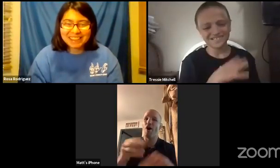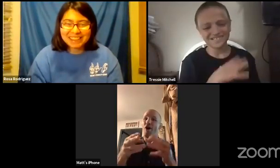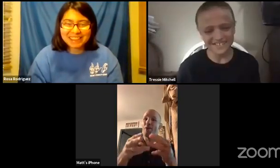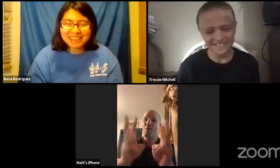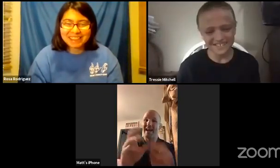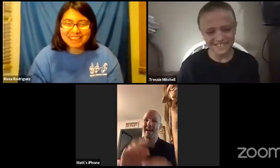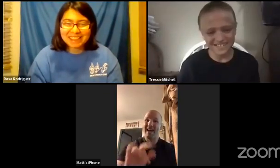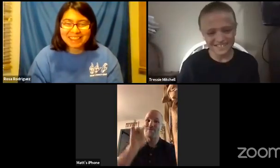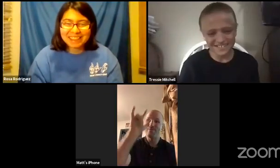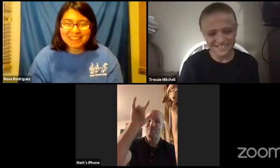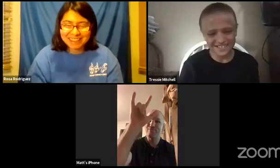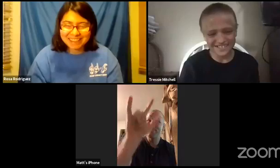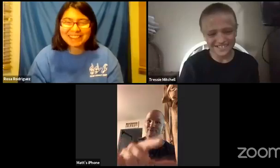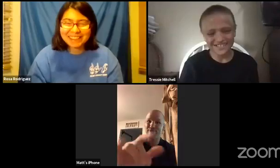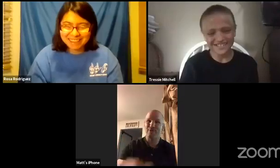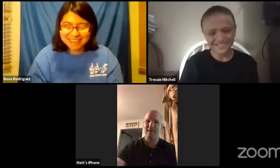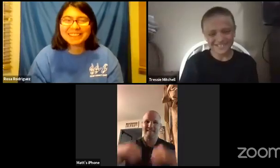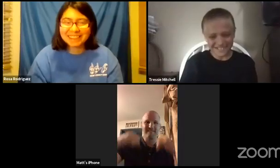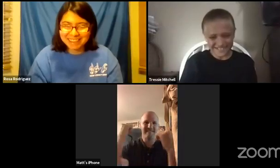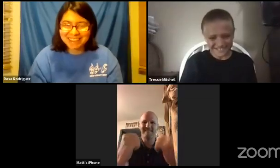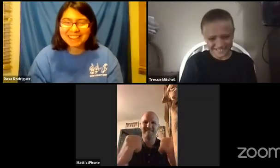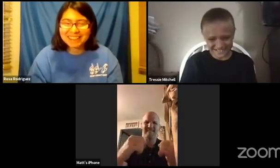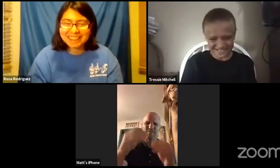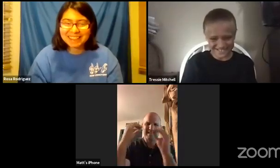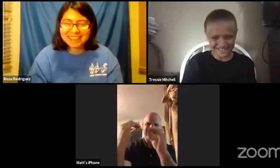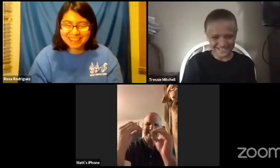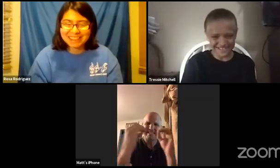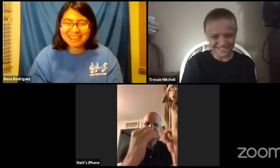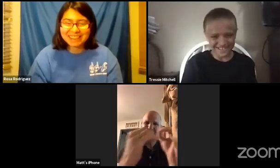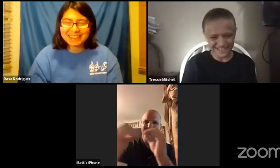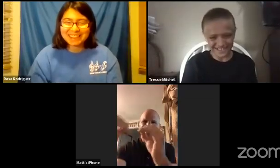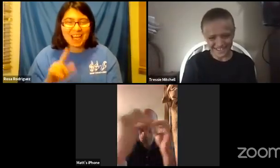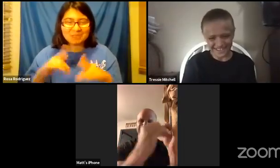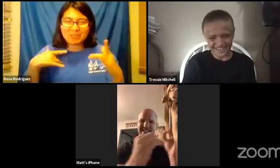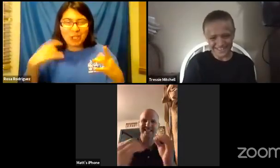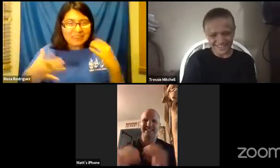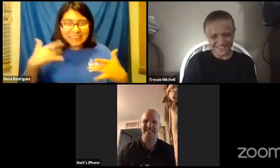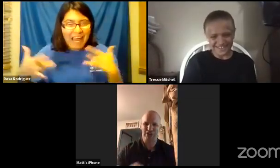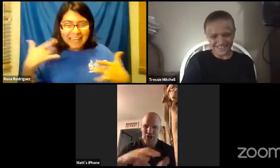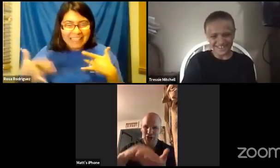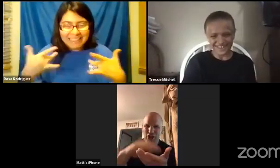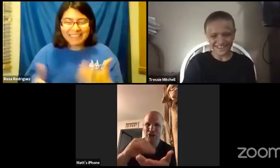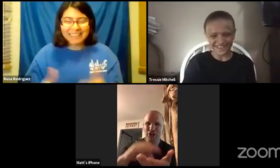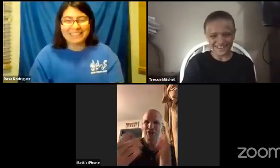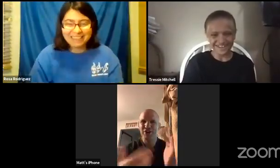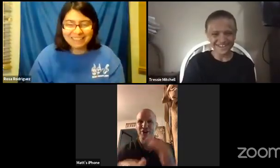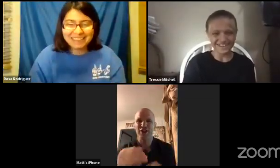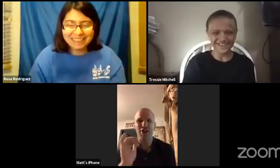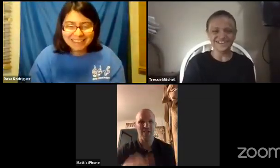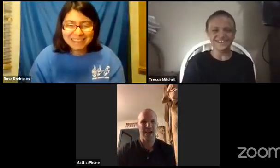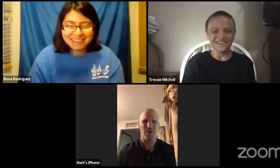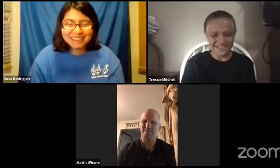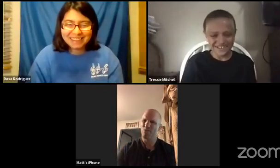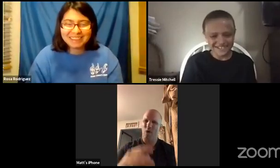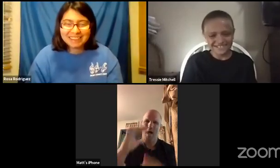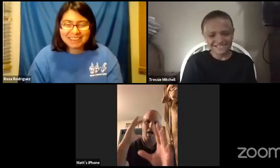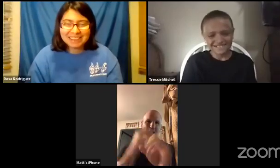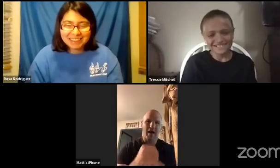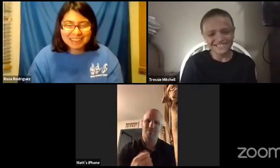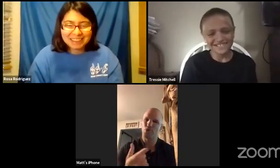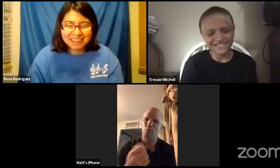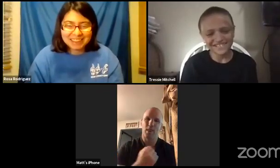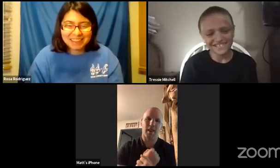would you? Great. Okay. Well, let's put that one in the works too. I'll head down to Florida and I'll teach you